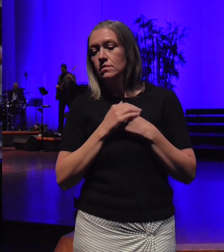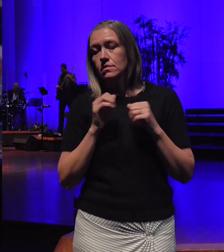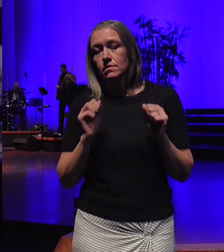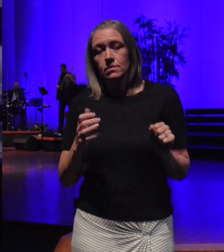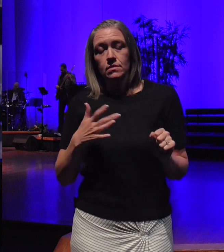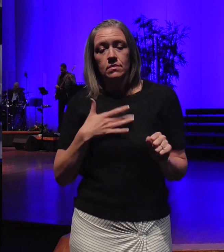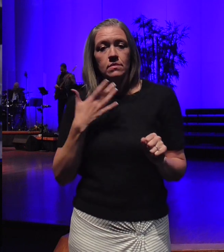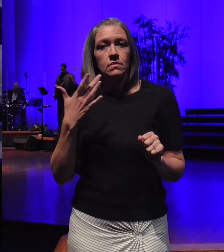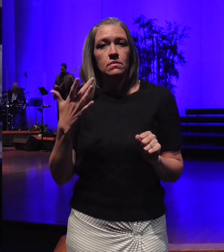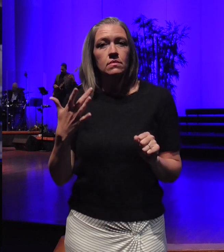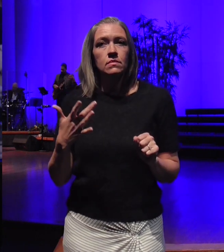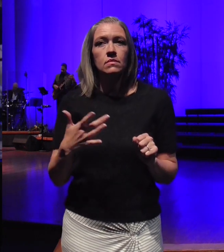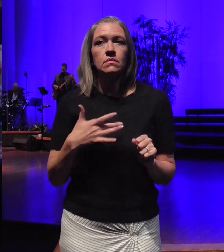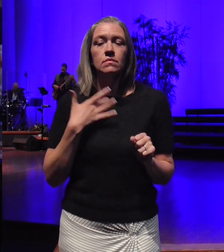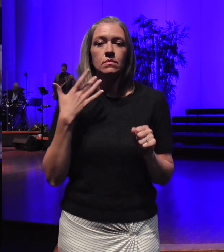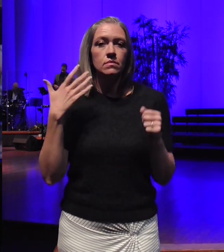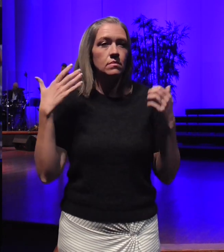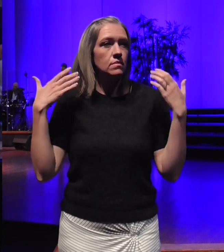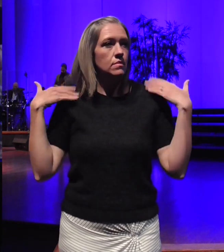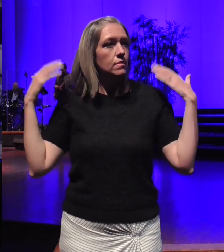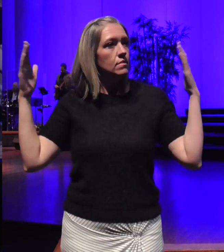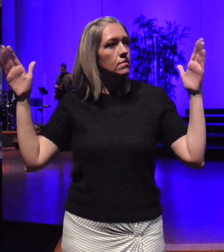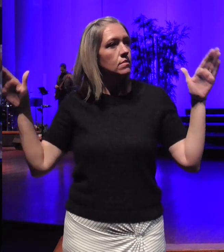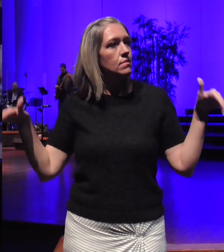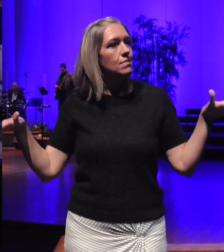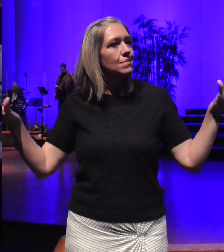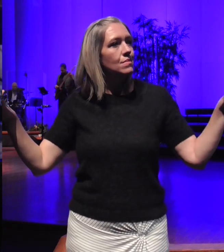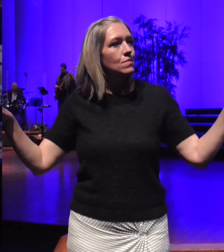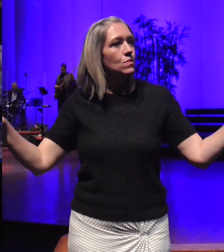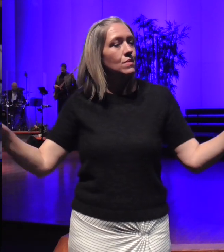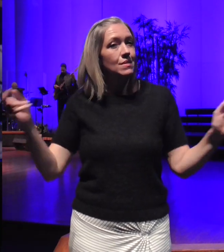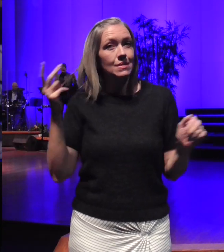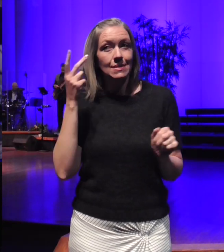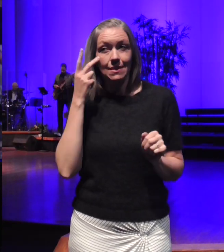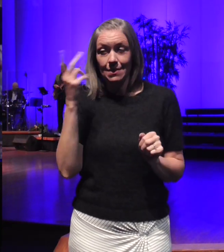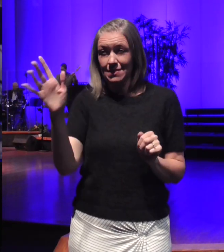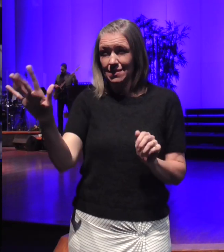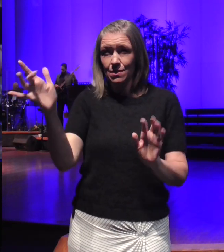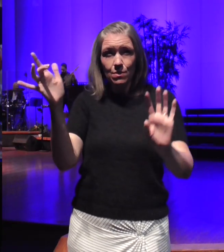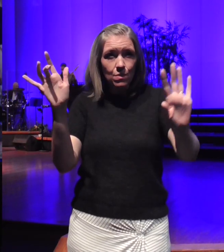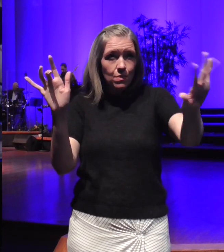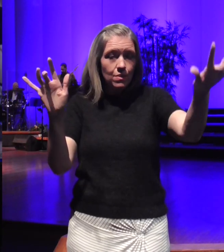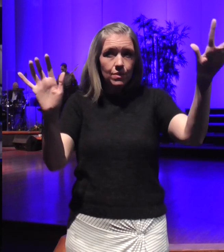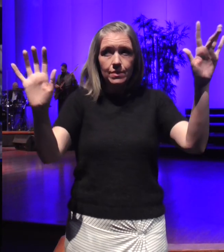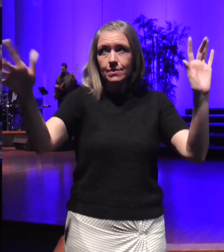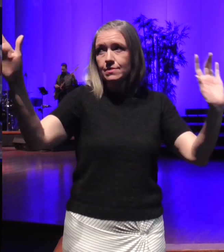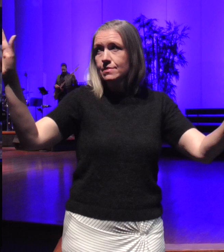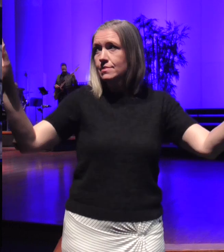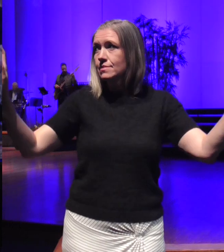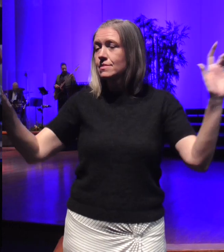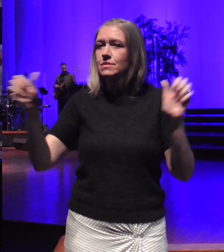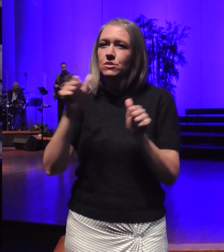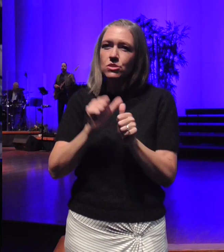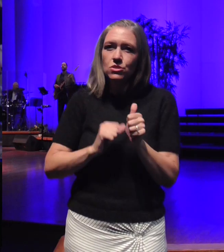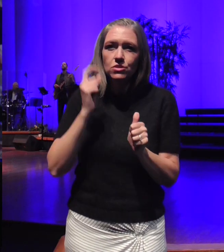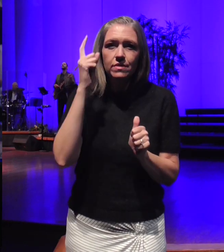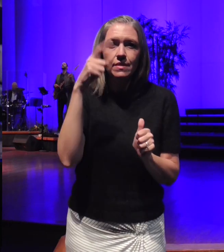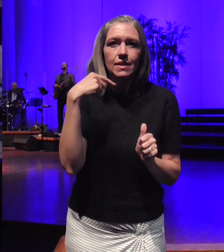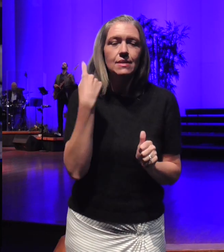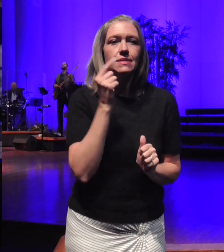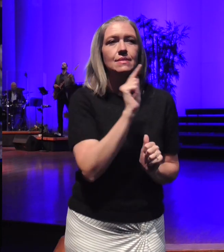grace. I can hear the brush of angel wings. I see glory on